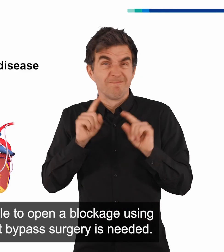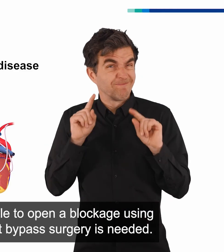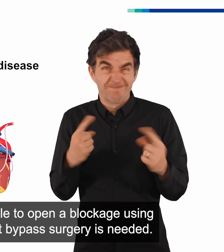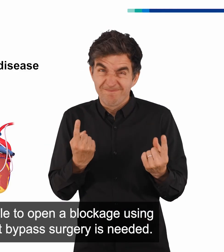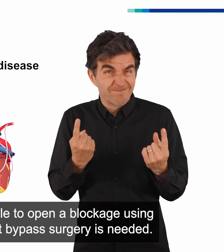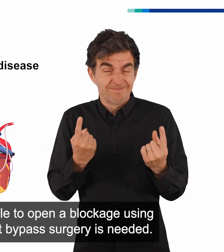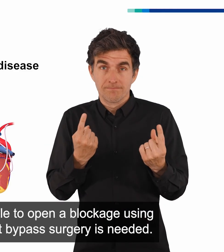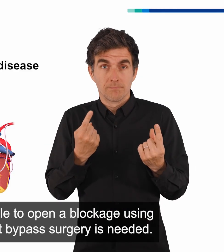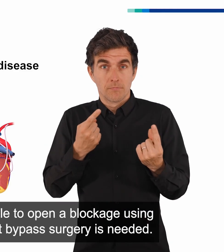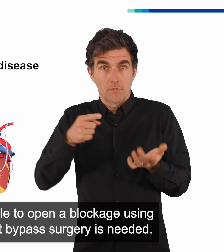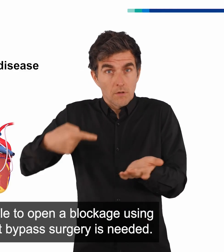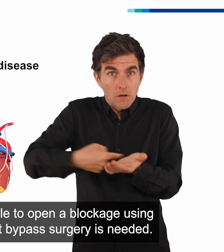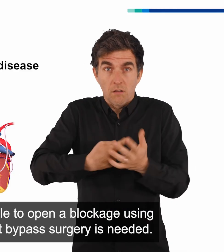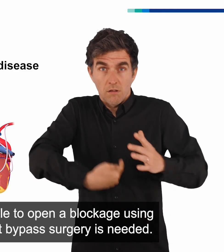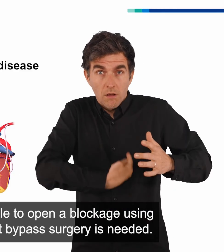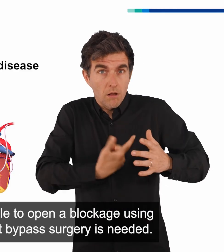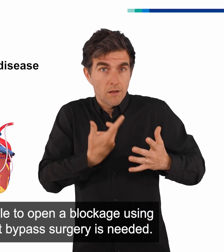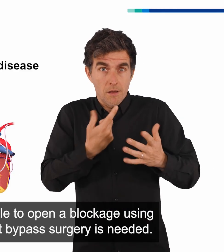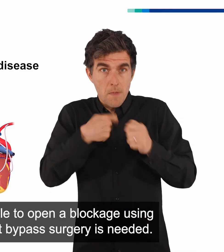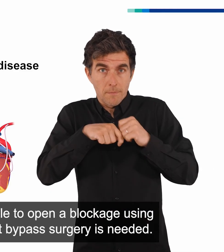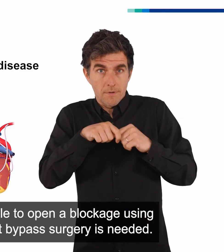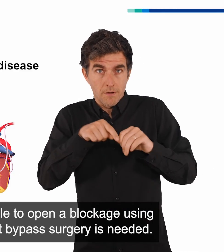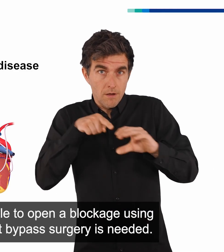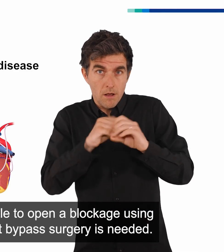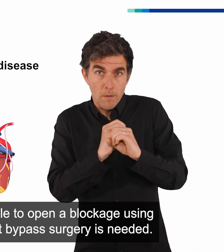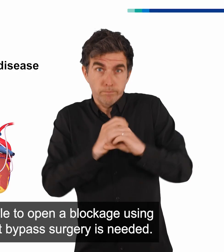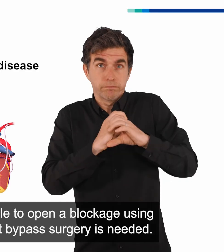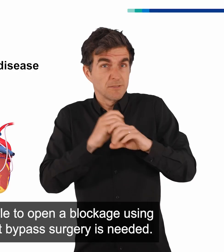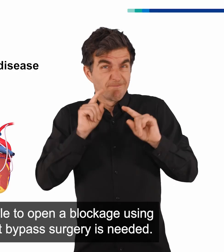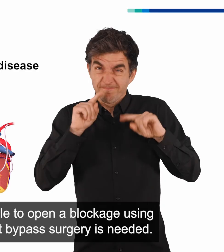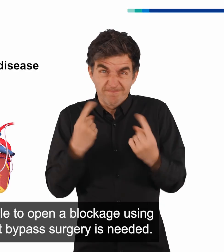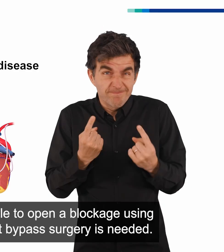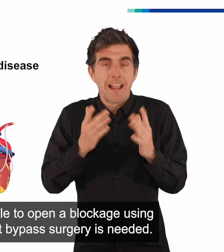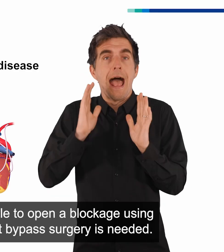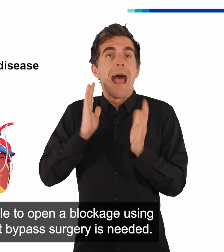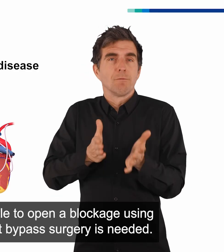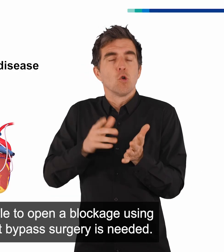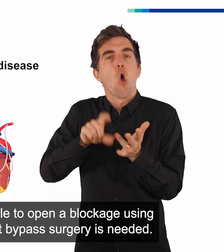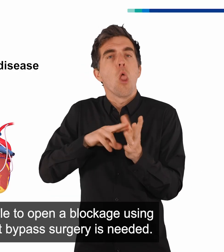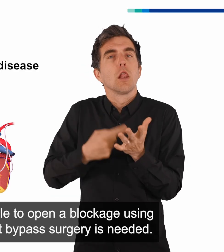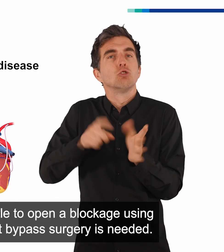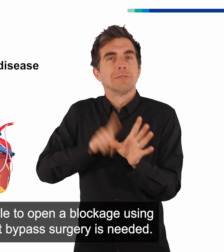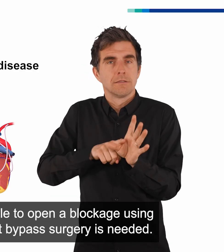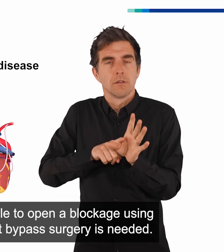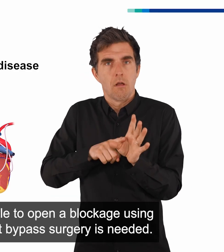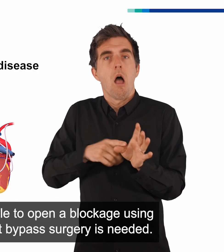Sometimes it is not possible to open a blockage using a stent, and coronary heart bypass surgery is